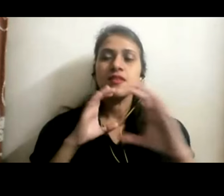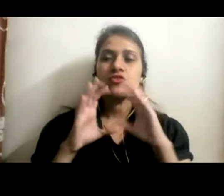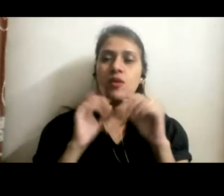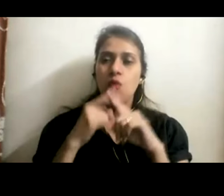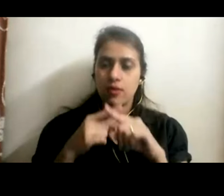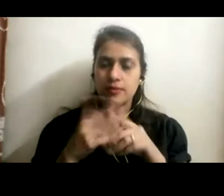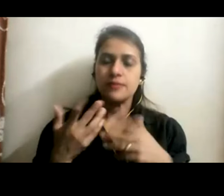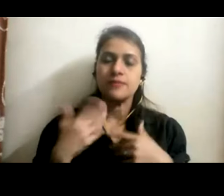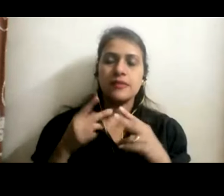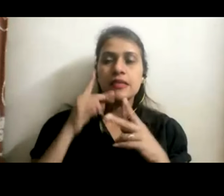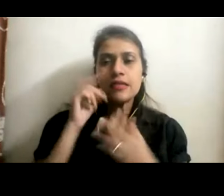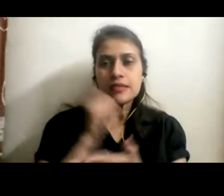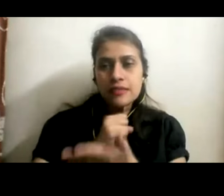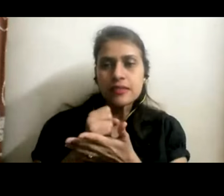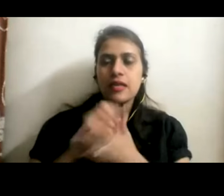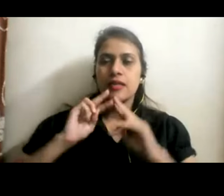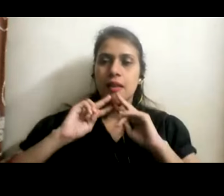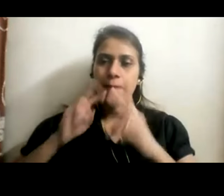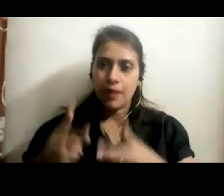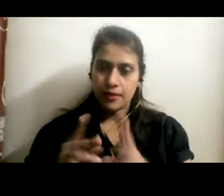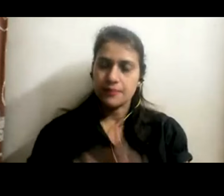to keep an eye on the chat also.